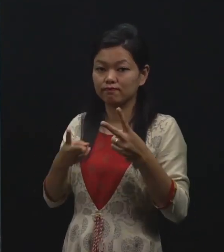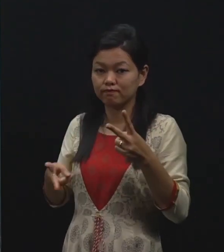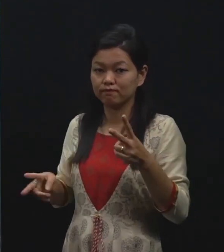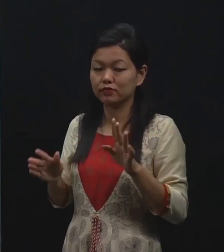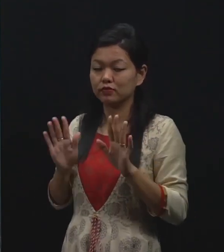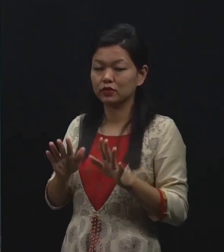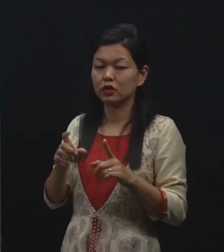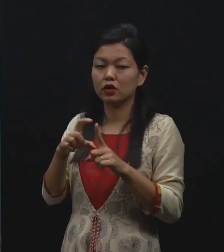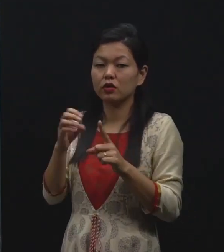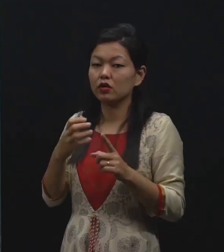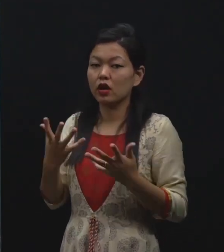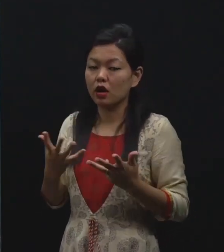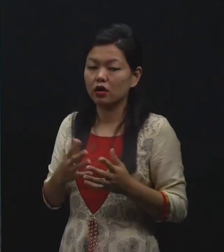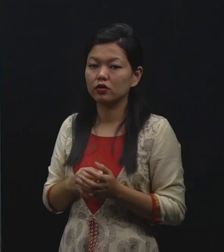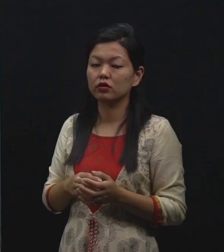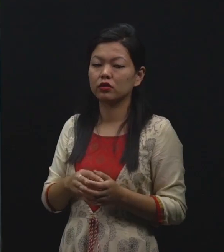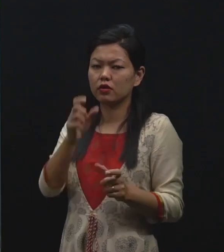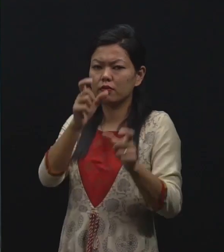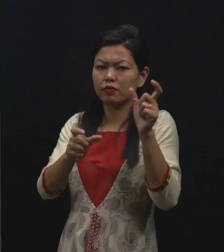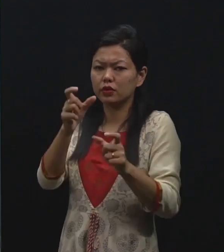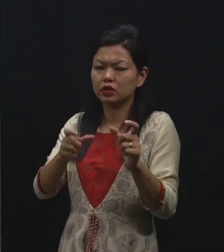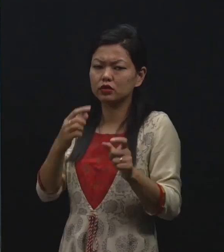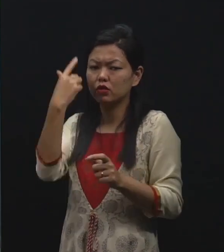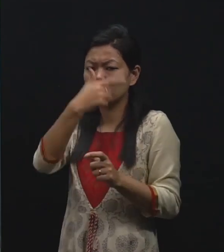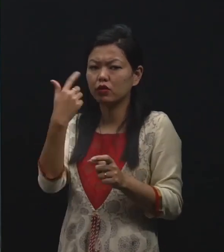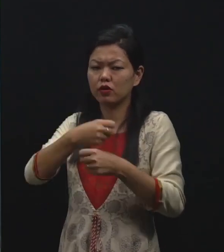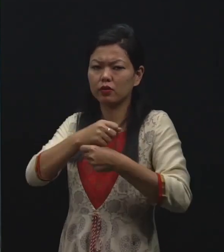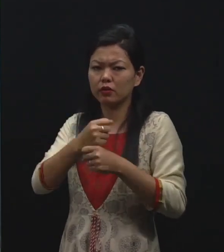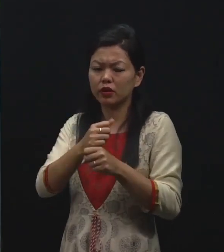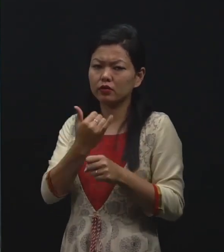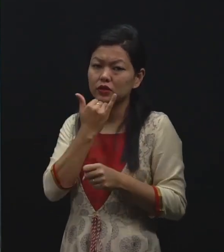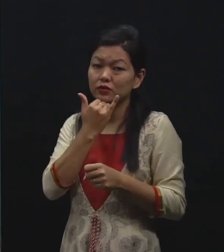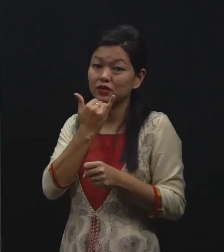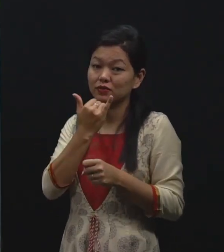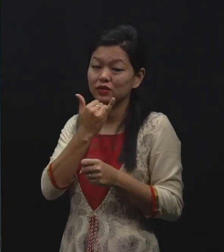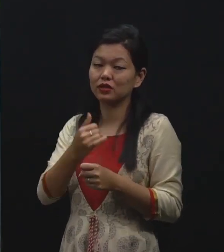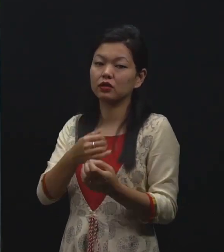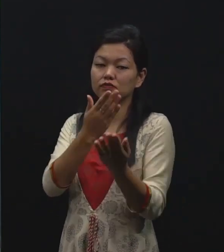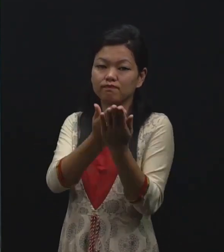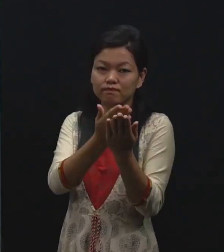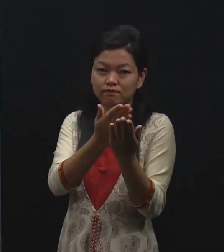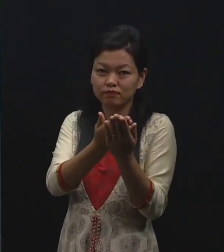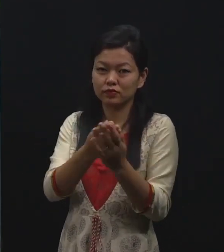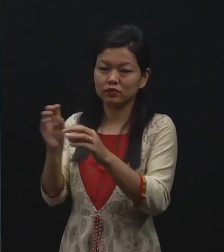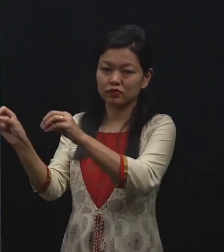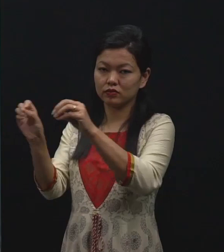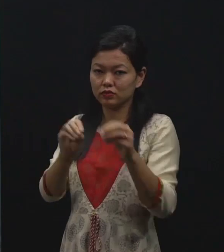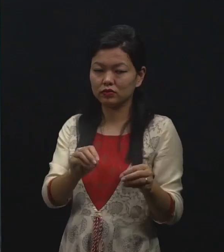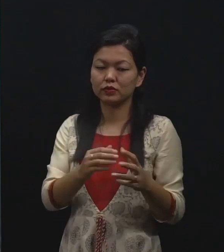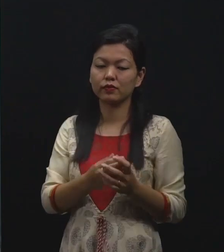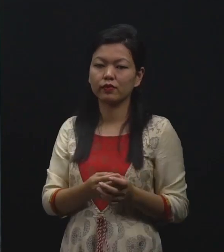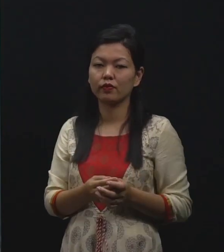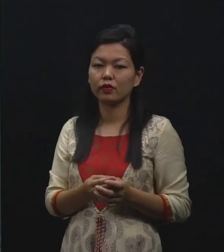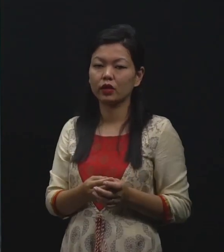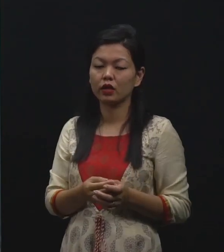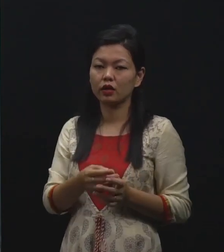person or any cases to the court, and they has to be produce some evidences, has to be produced,